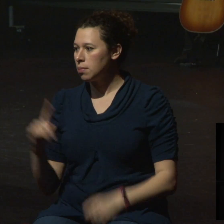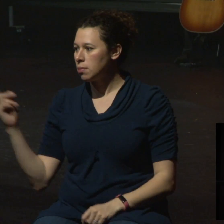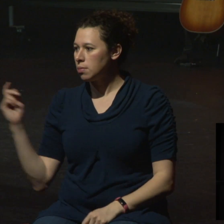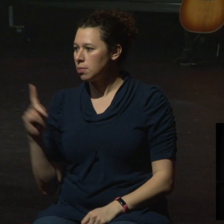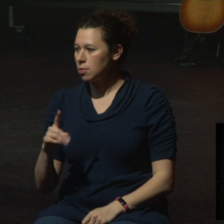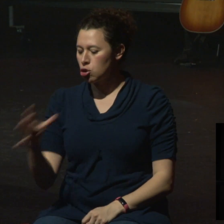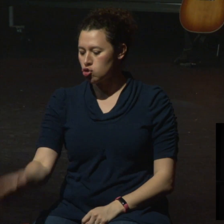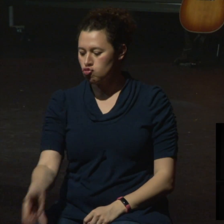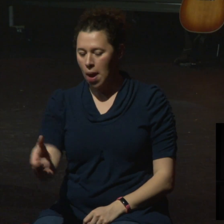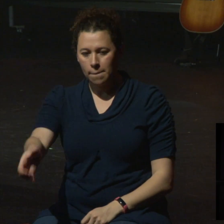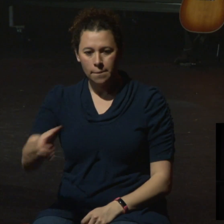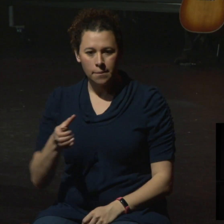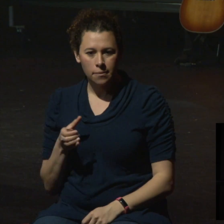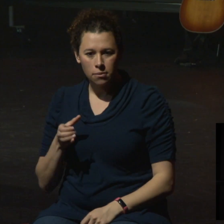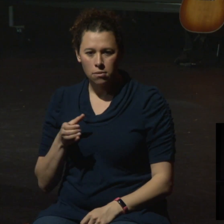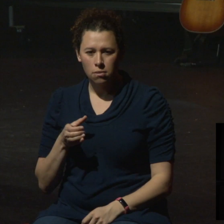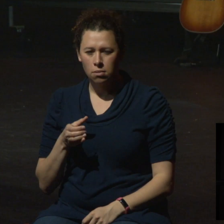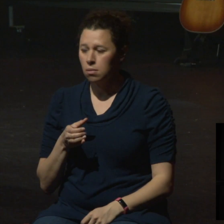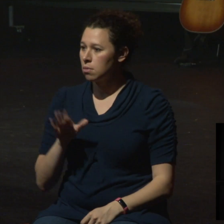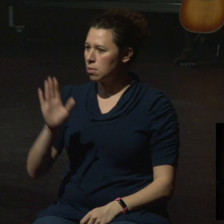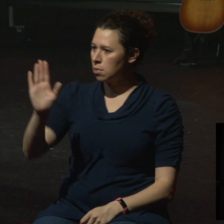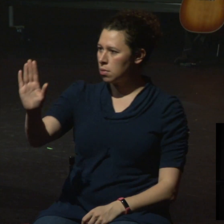bottle. I'm like, hold up.